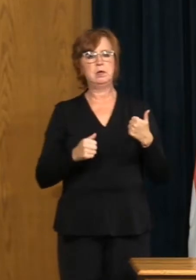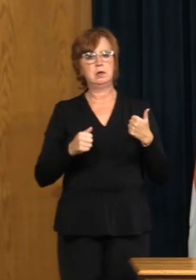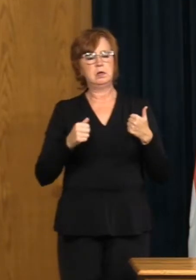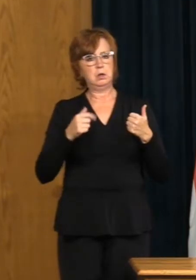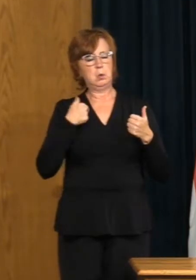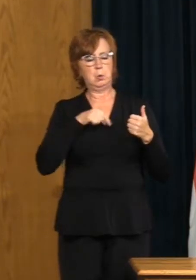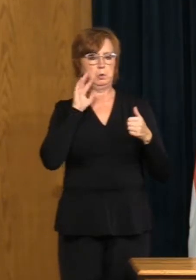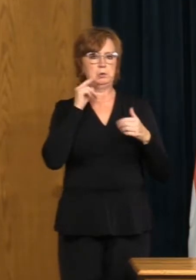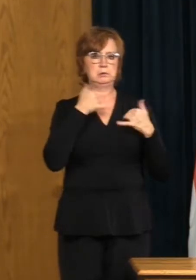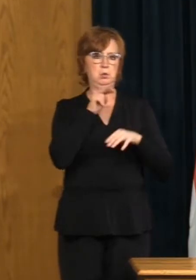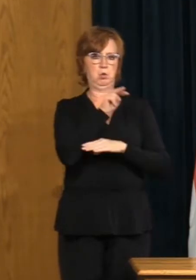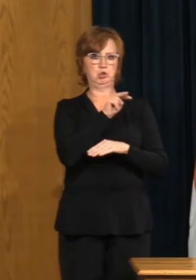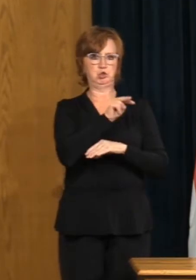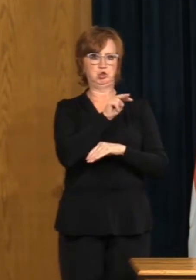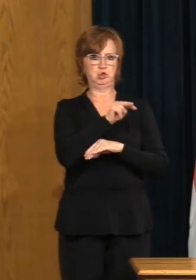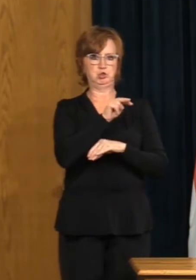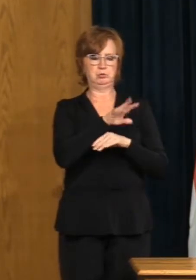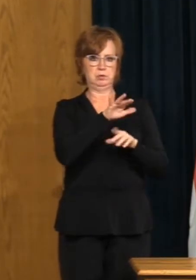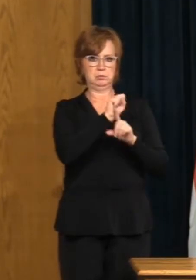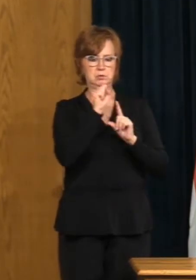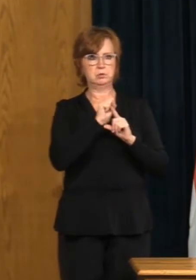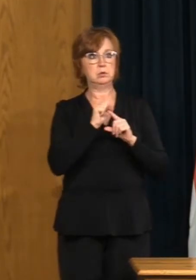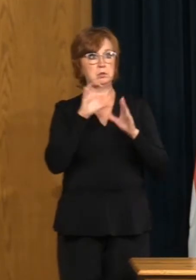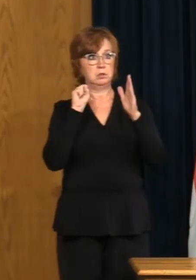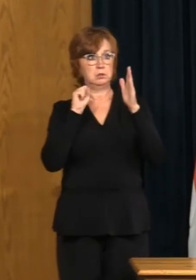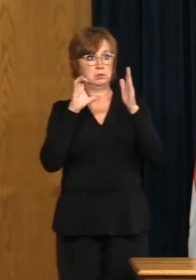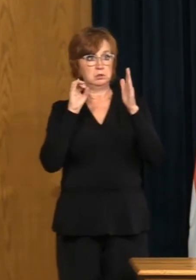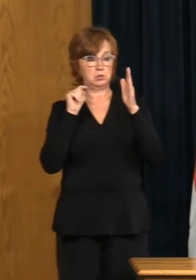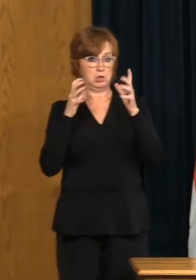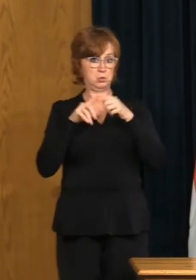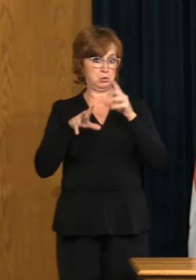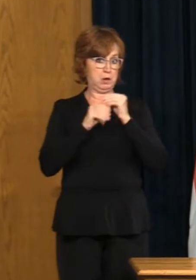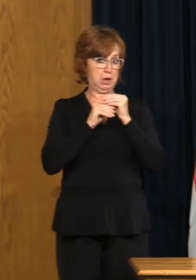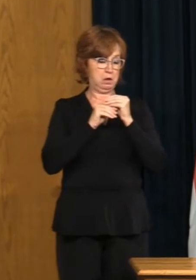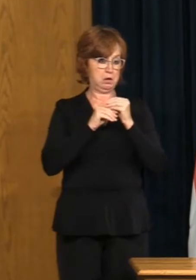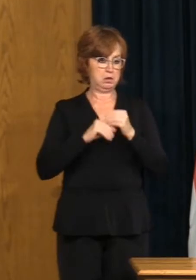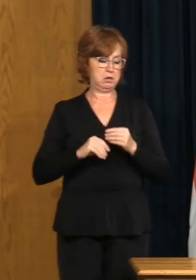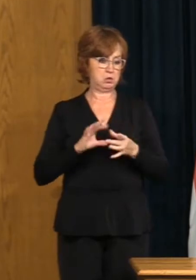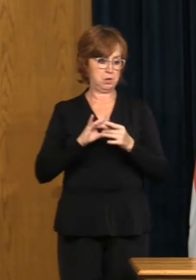in our phase 5. And I'll just see if Scott has anything further to add to this.